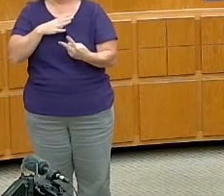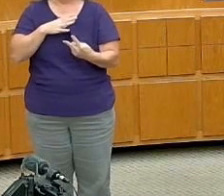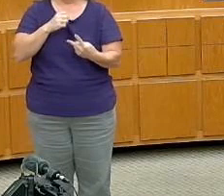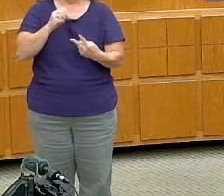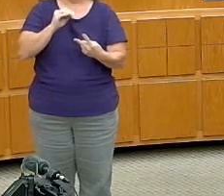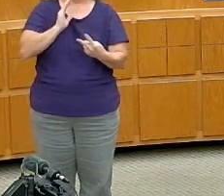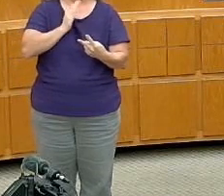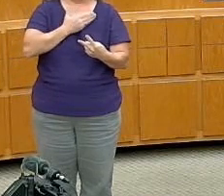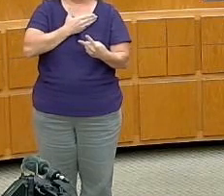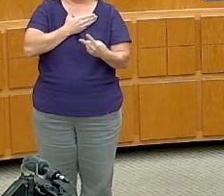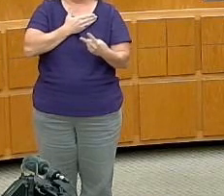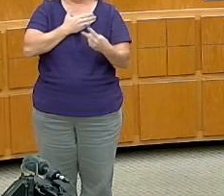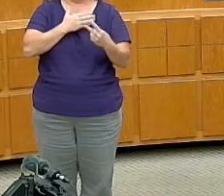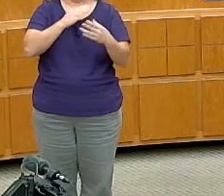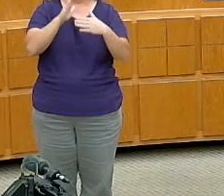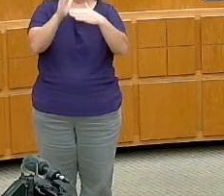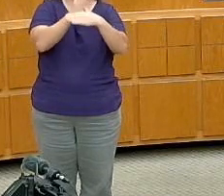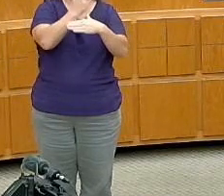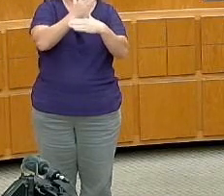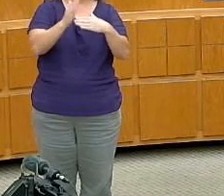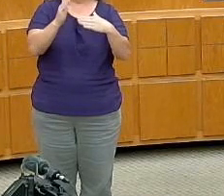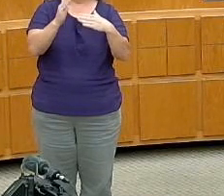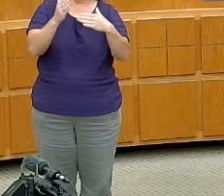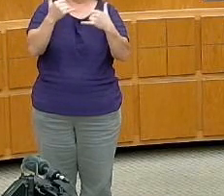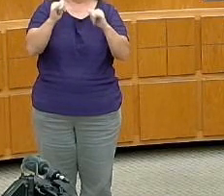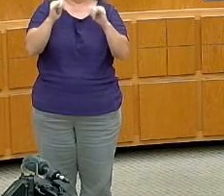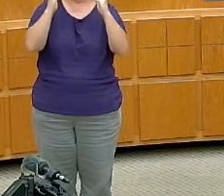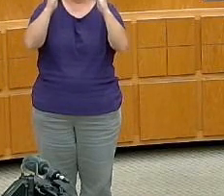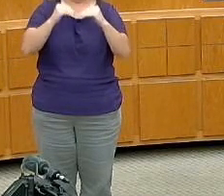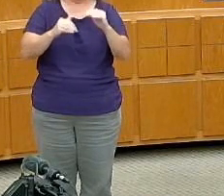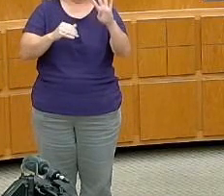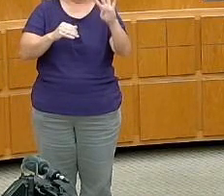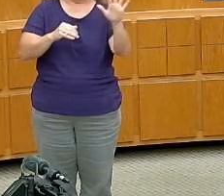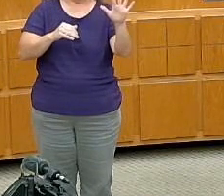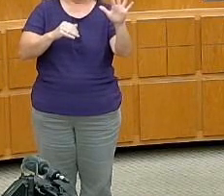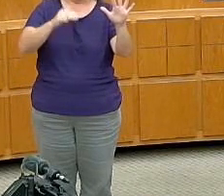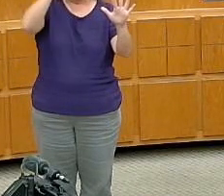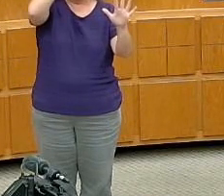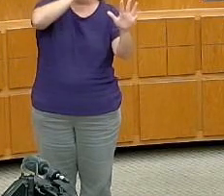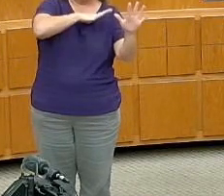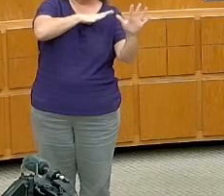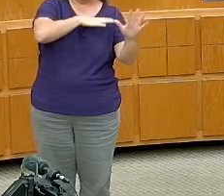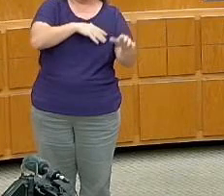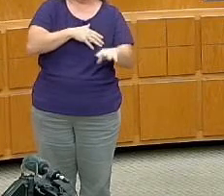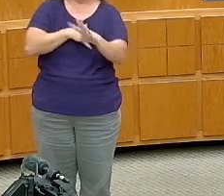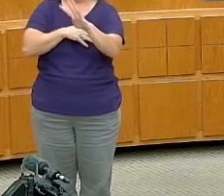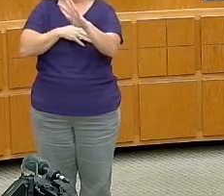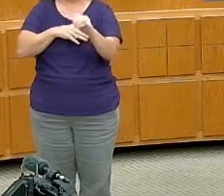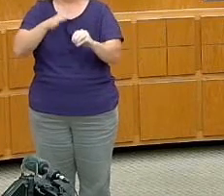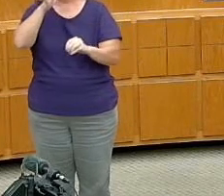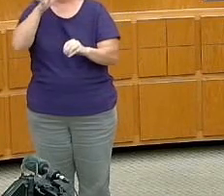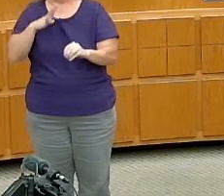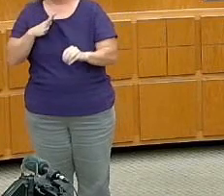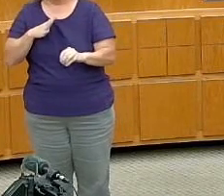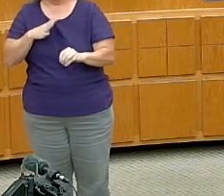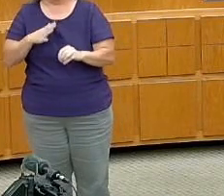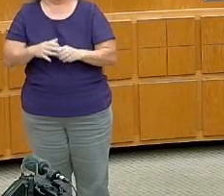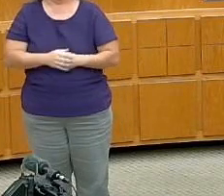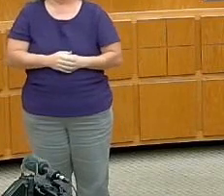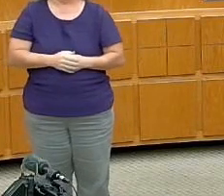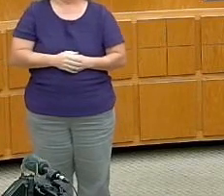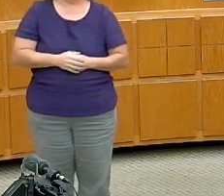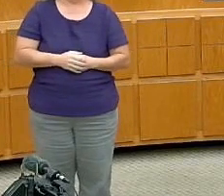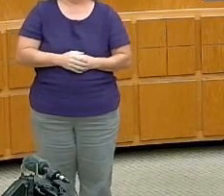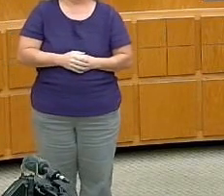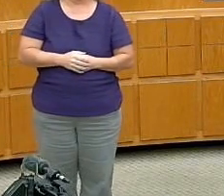consistent. We have 43 total males that have COVID and 40 females. And then we look at the